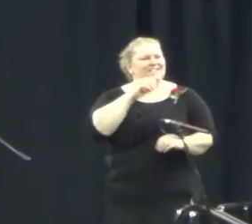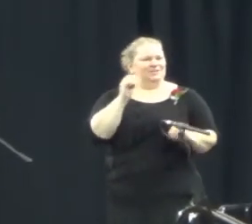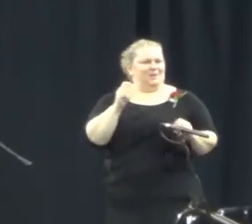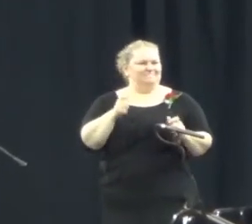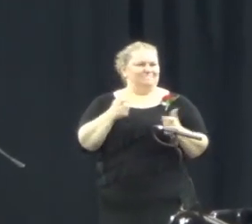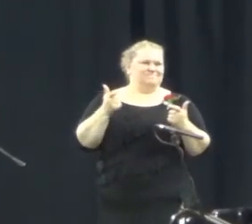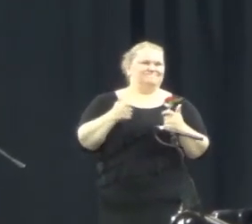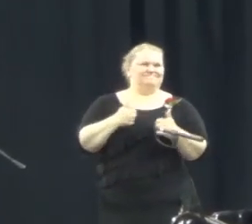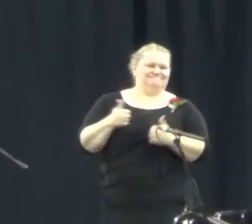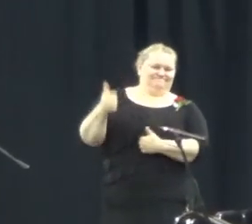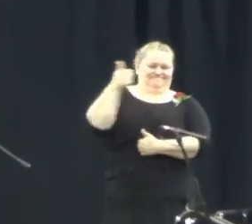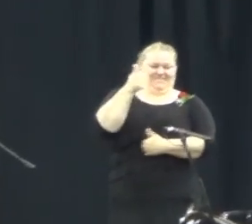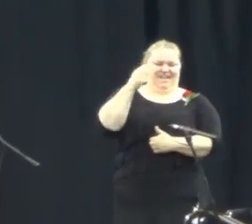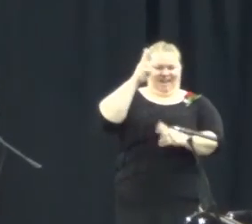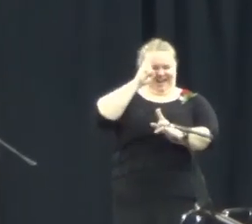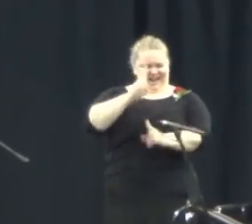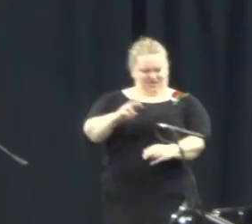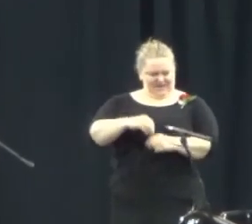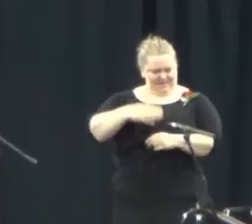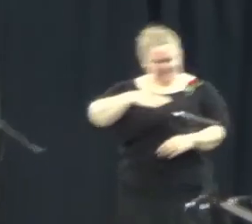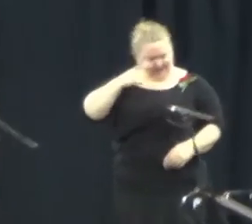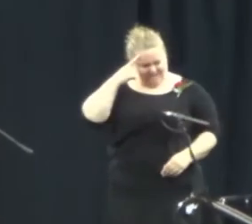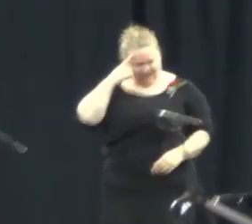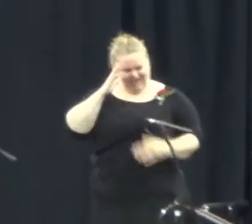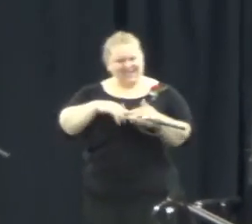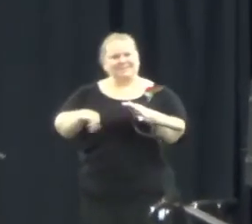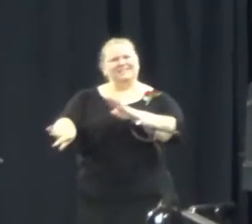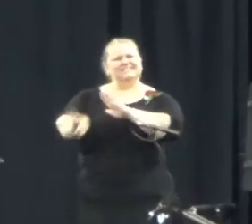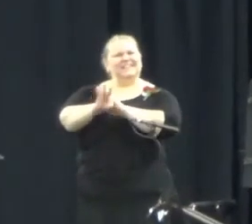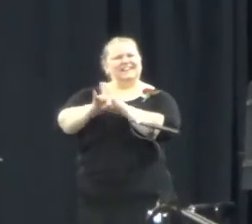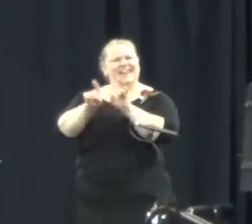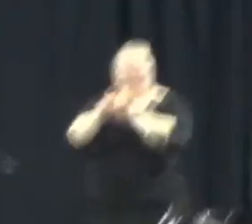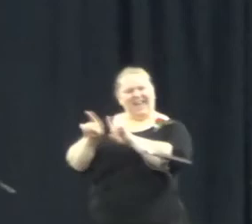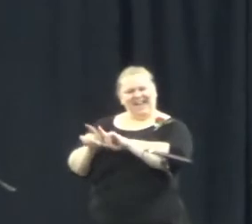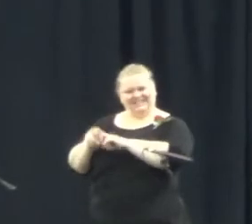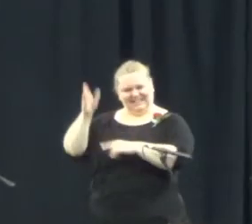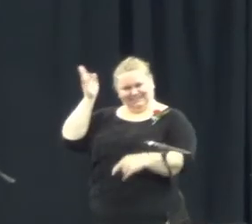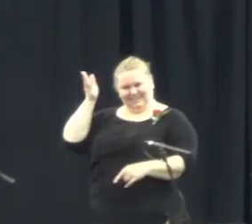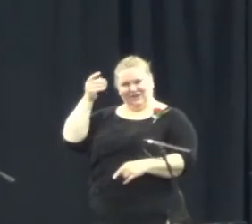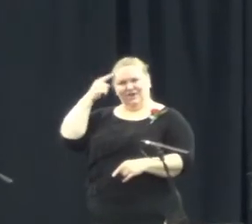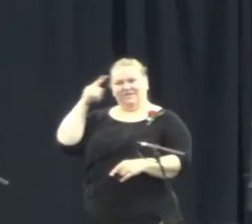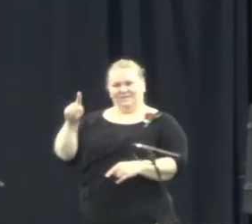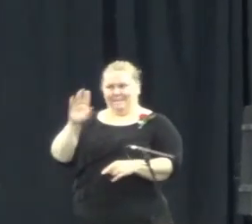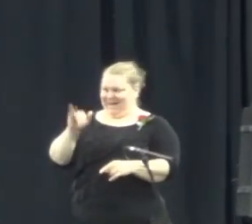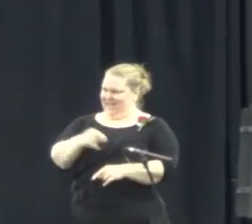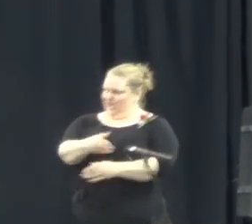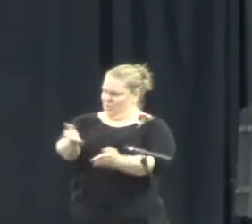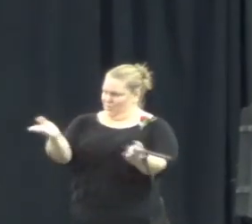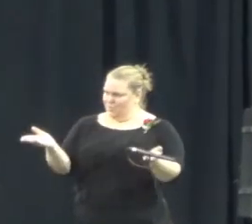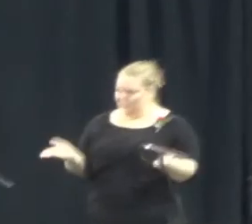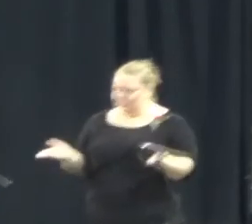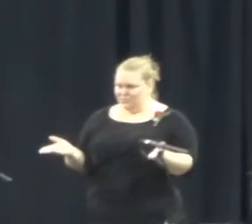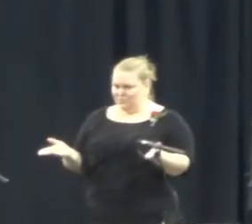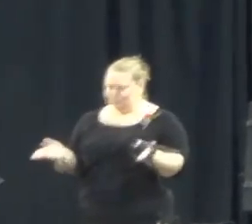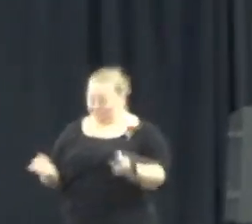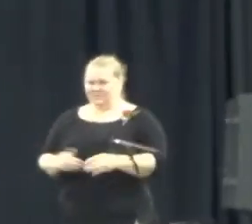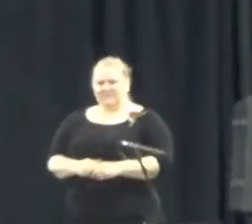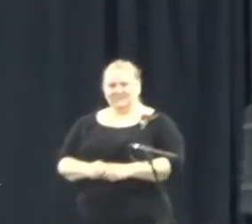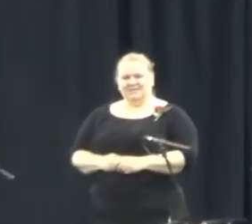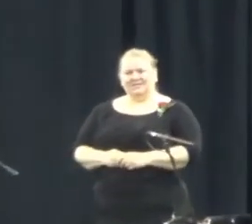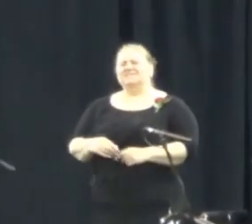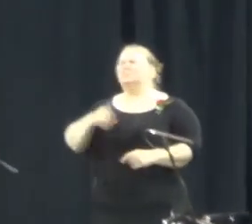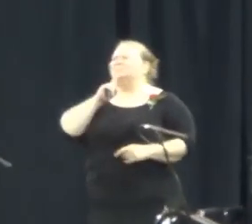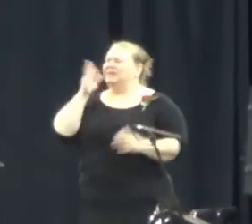At least in my mind, than being selected as the commencement speaker by by you. It's